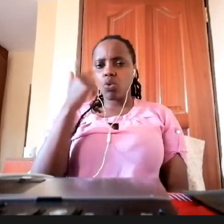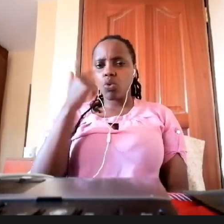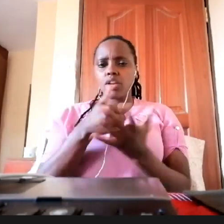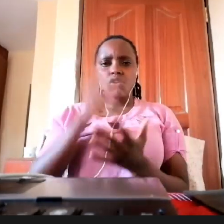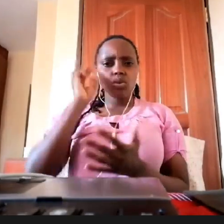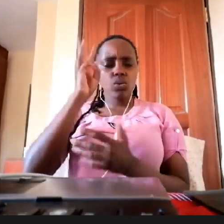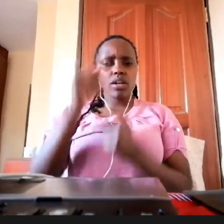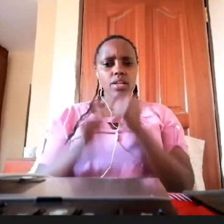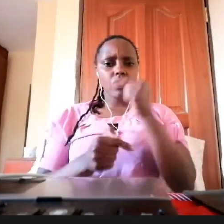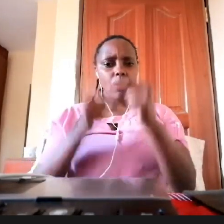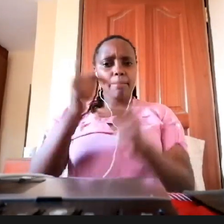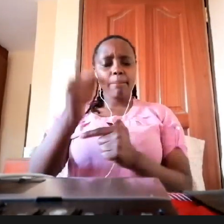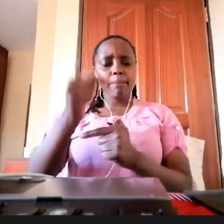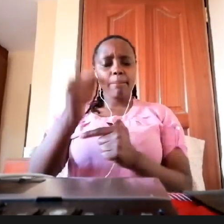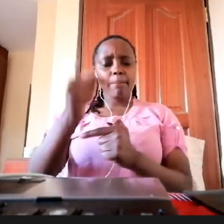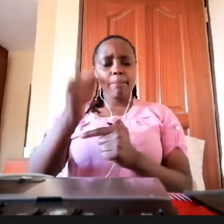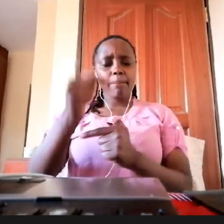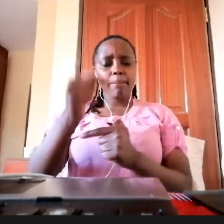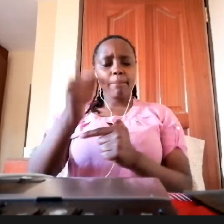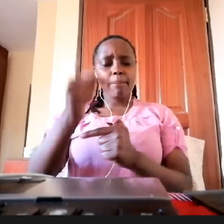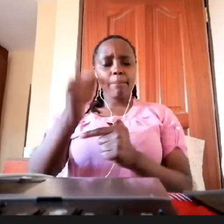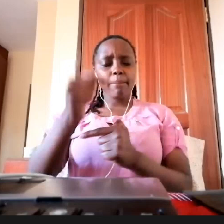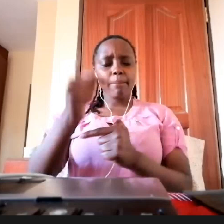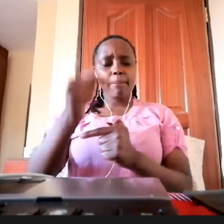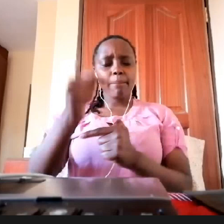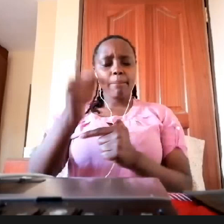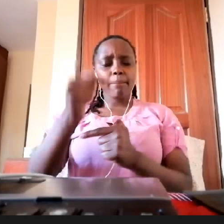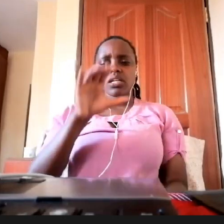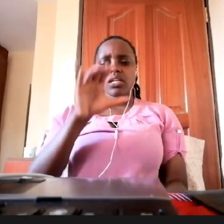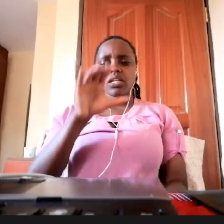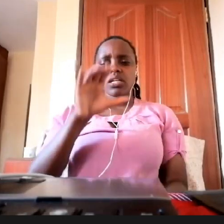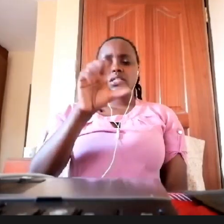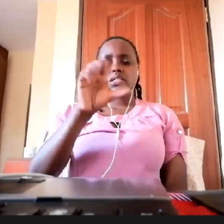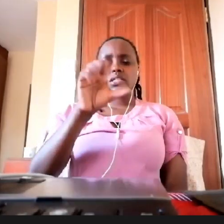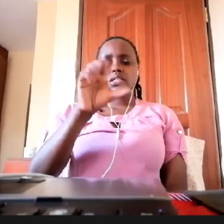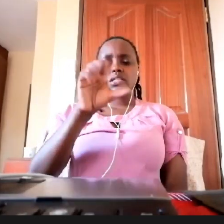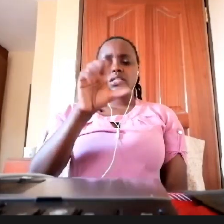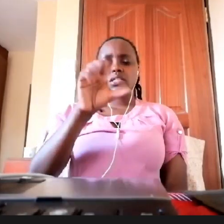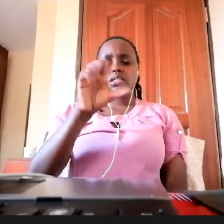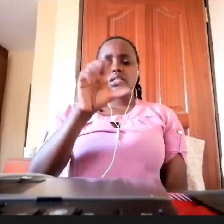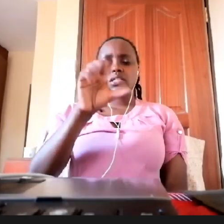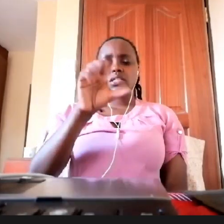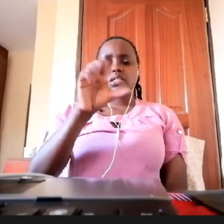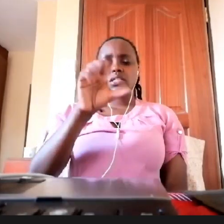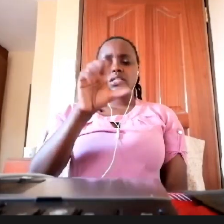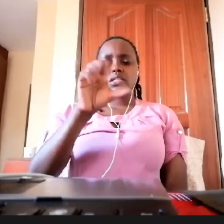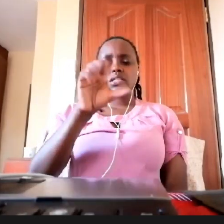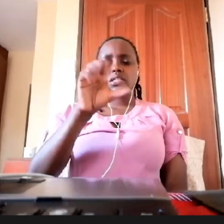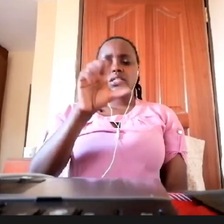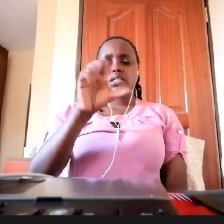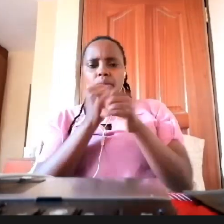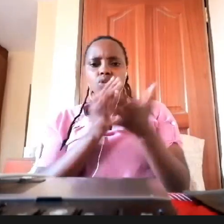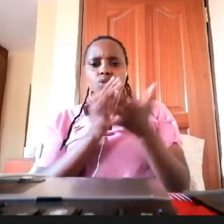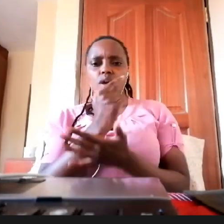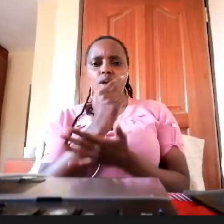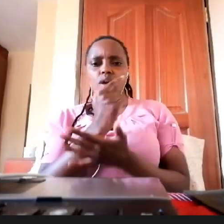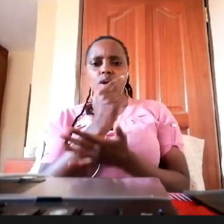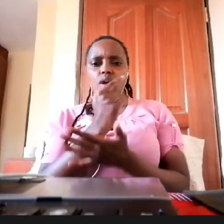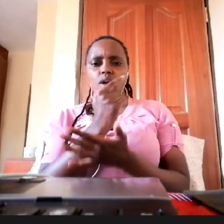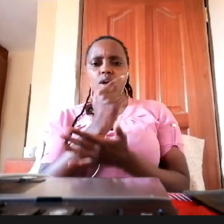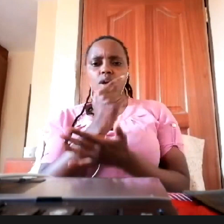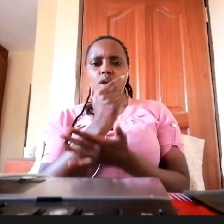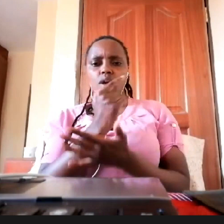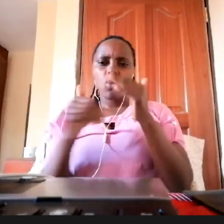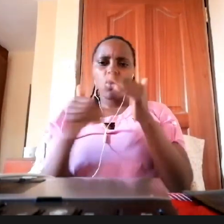process. So we tried to engage as many CSOs as we could. So just mapping out to ensure that